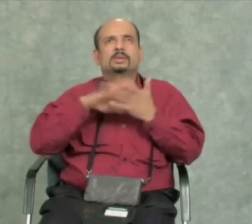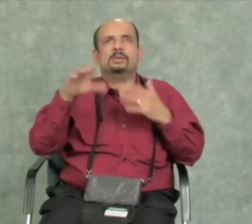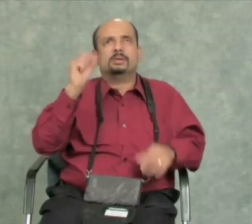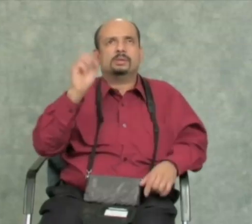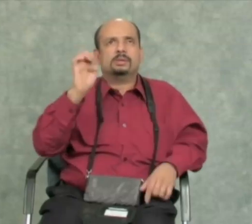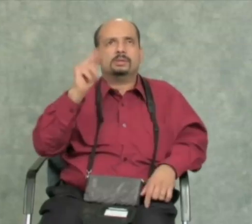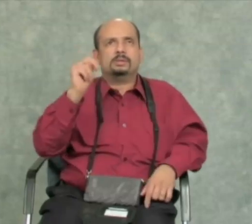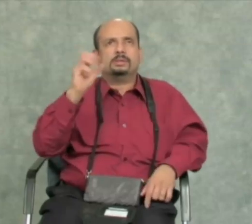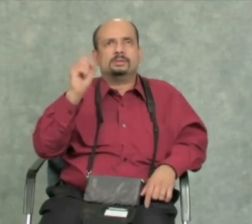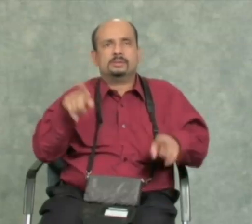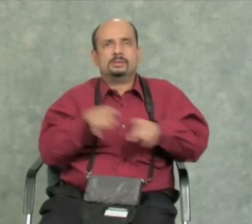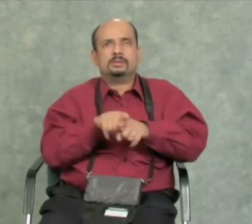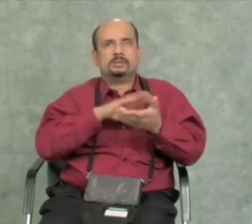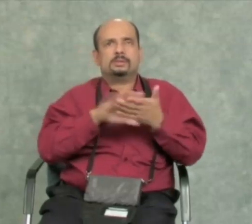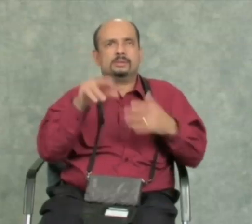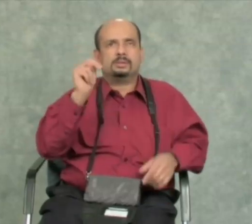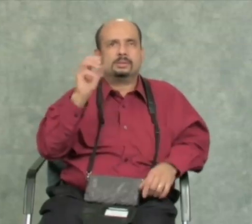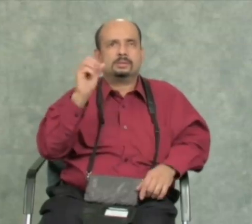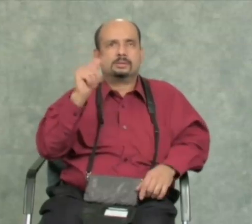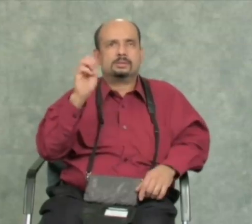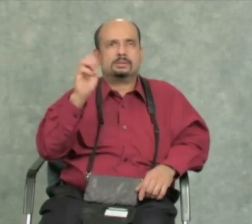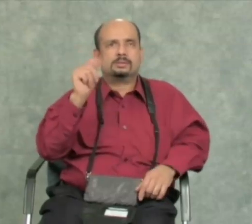That's how the Braille pops up on it.